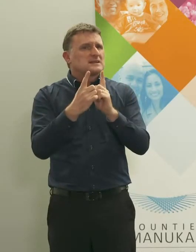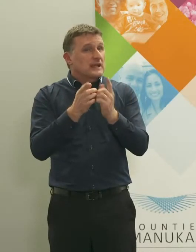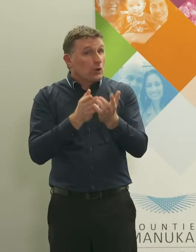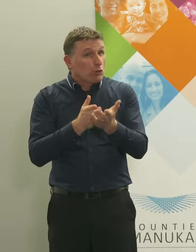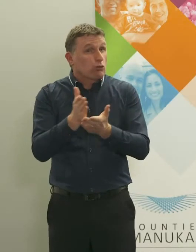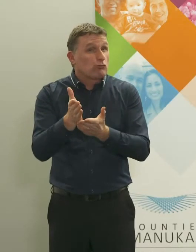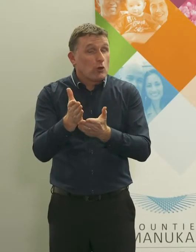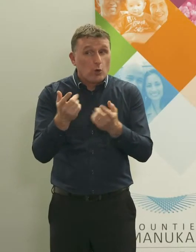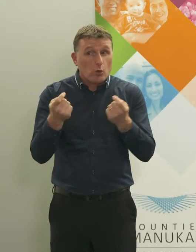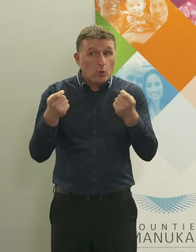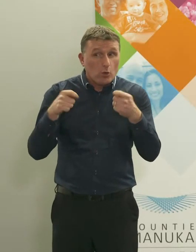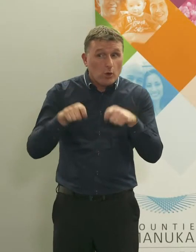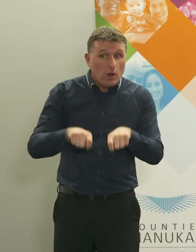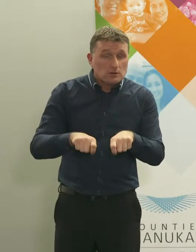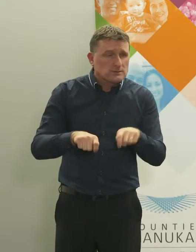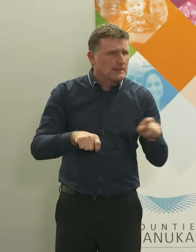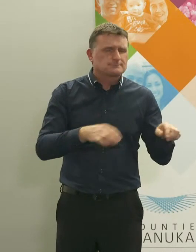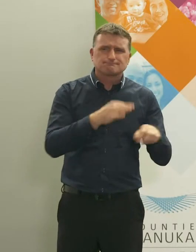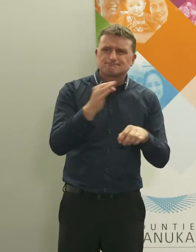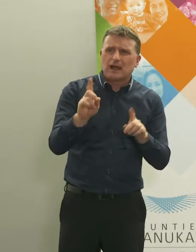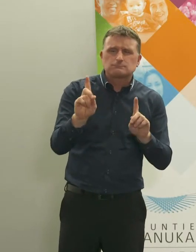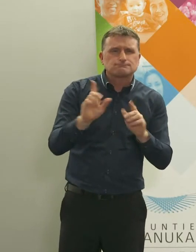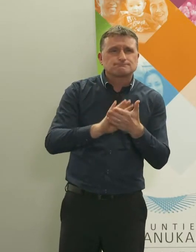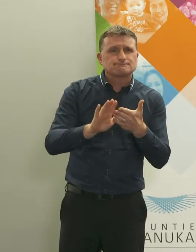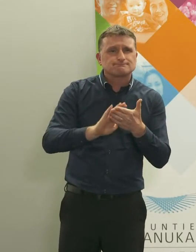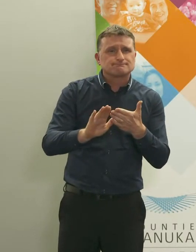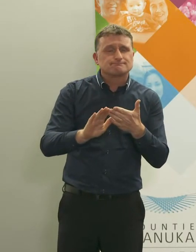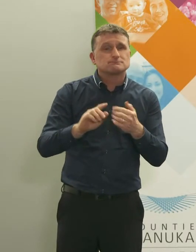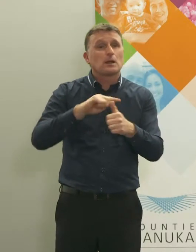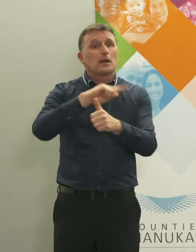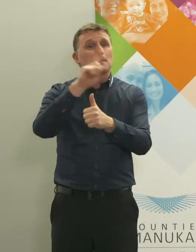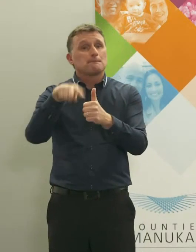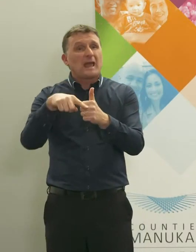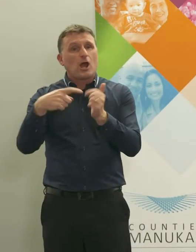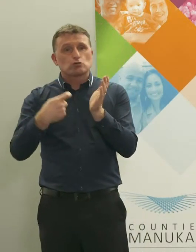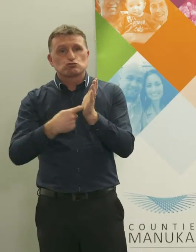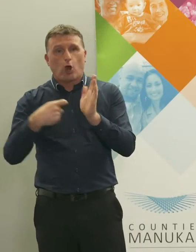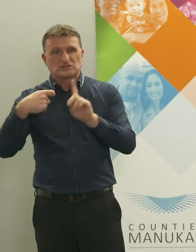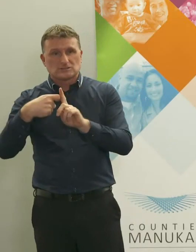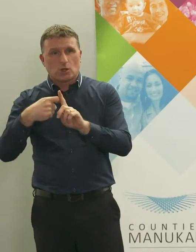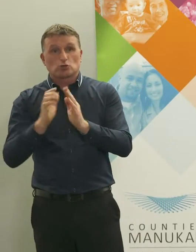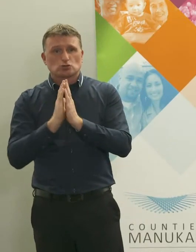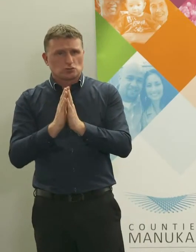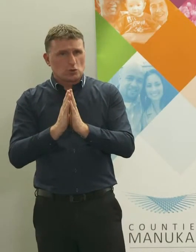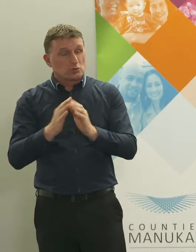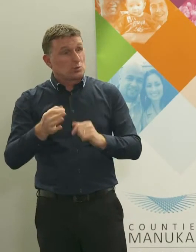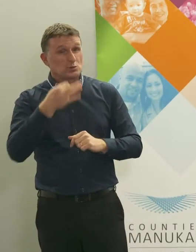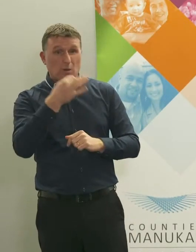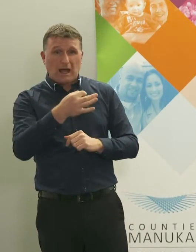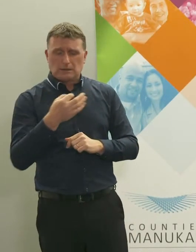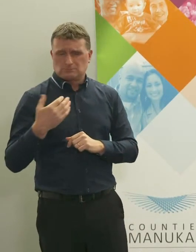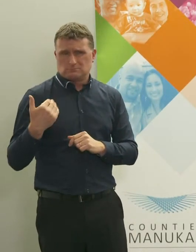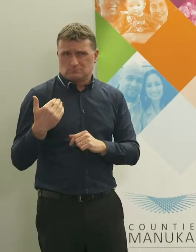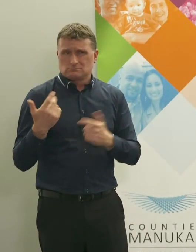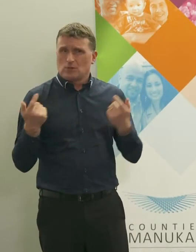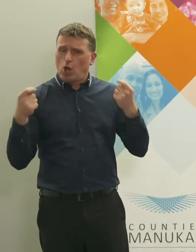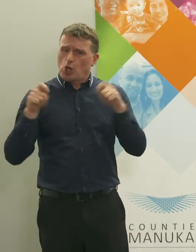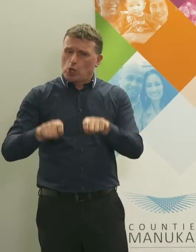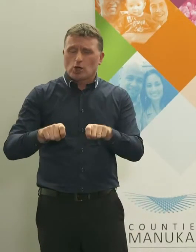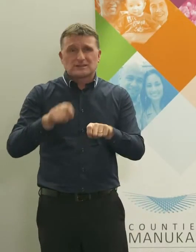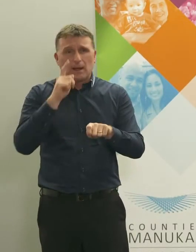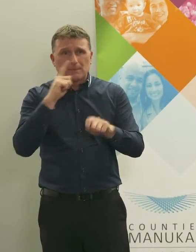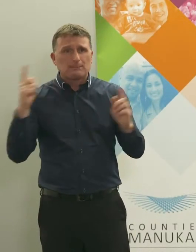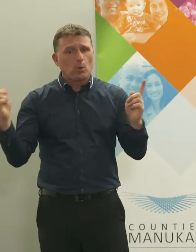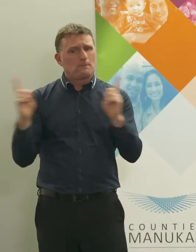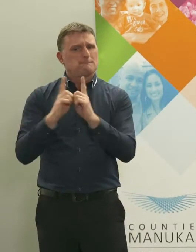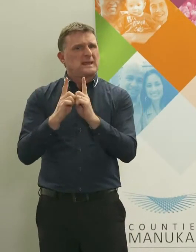meetings? Just say that again, sorry. The Mount Roskill Church, Yes. Were some members meeting during lockdown for prayer meetings or any